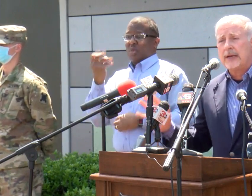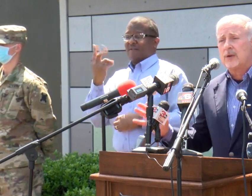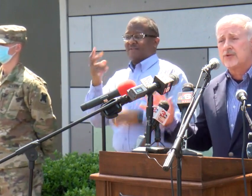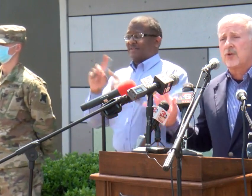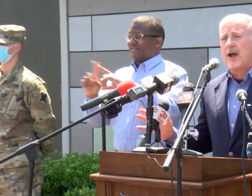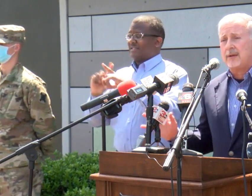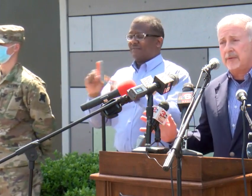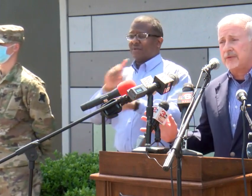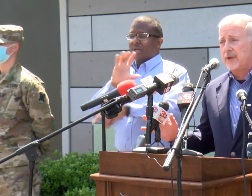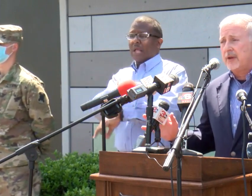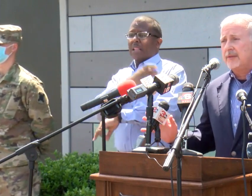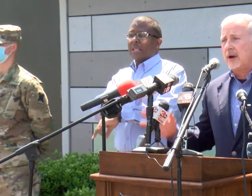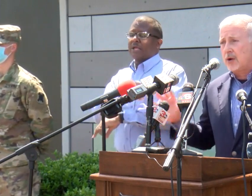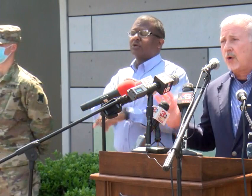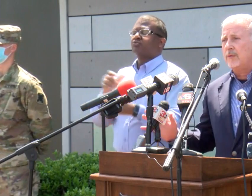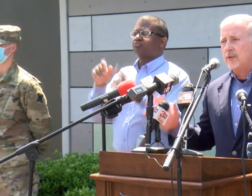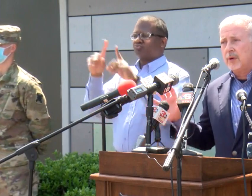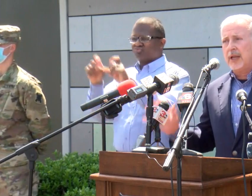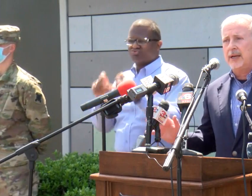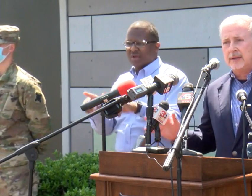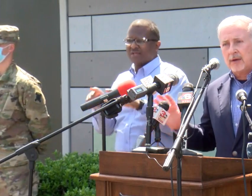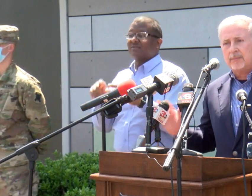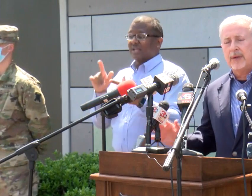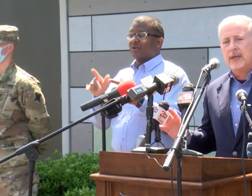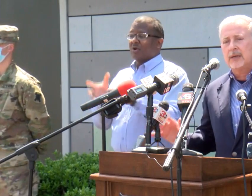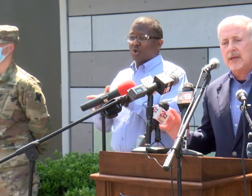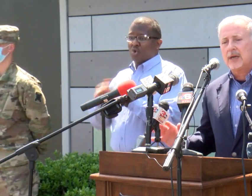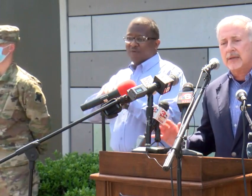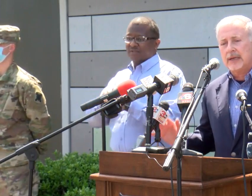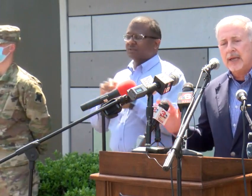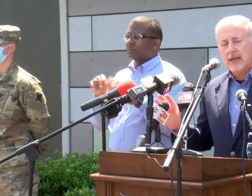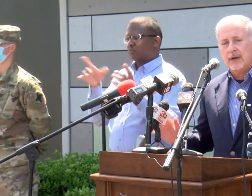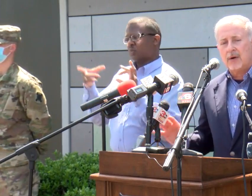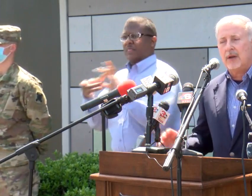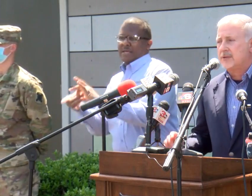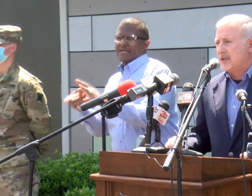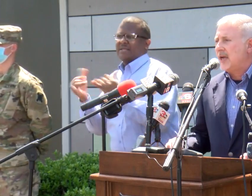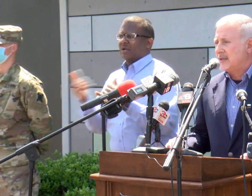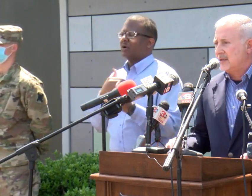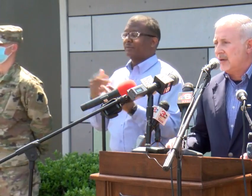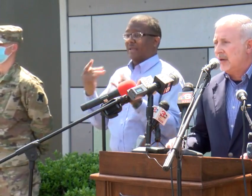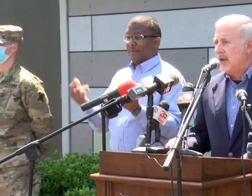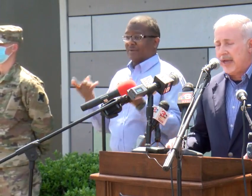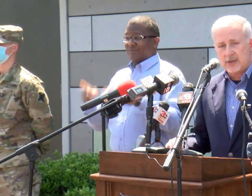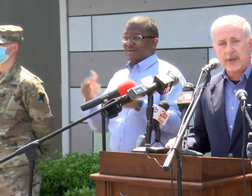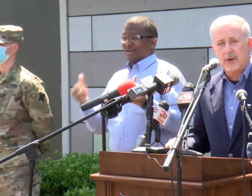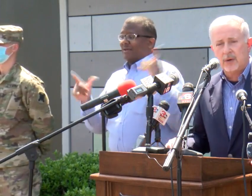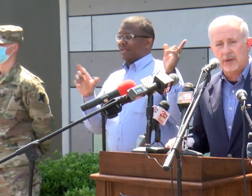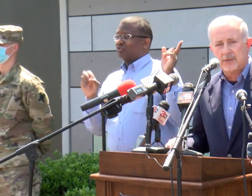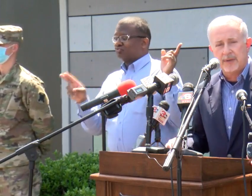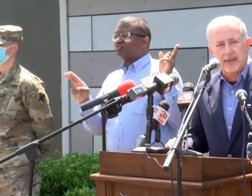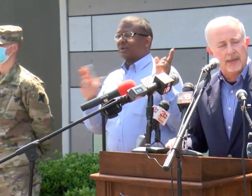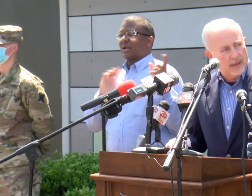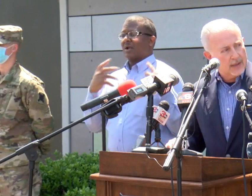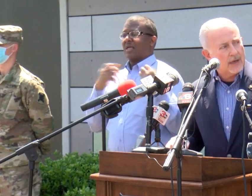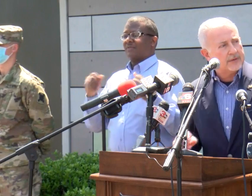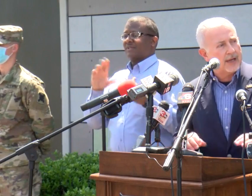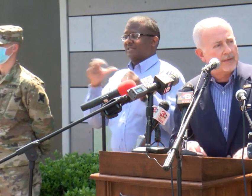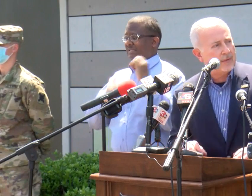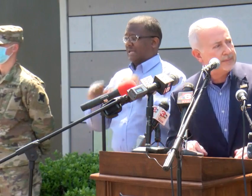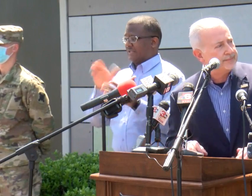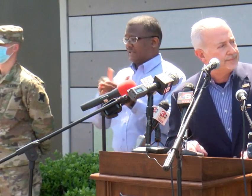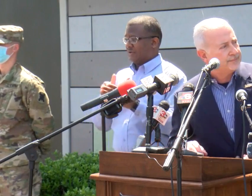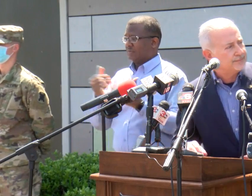over 12 clinical trials that are COVID-related that are being conducted in our Health Science Center as we currently speak.